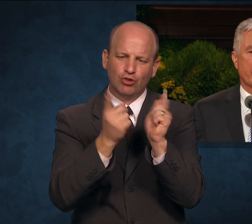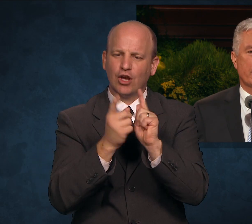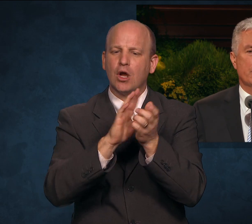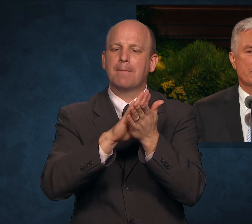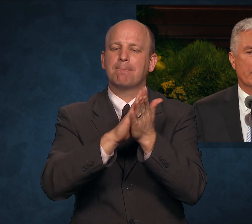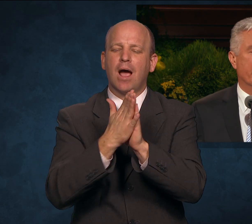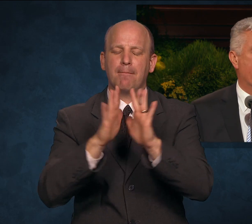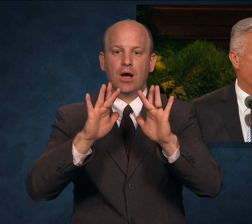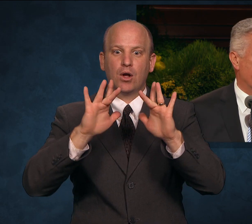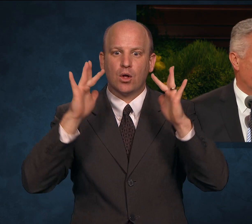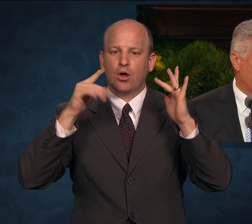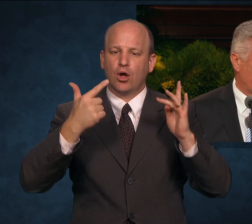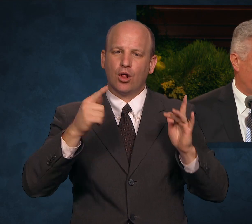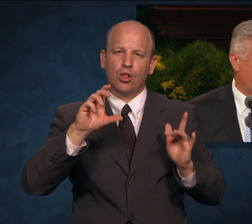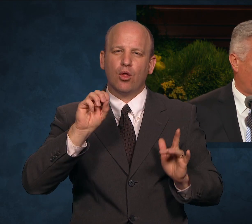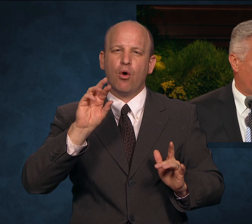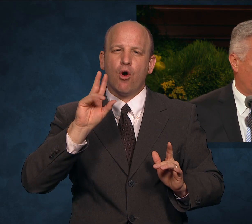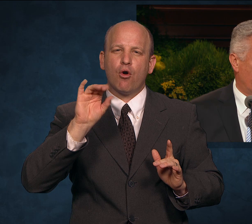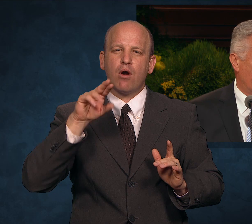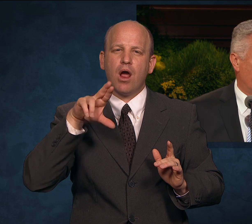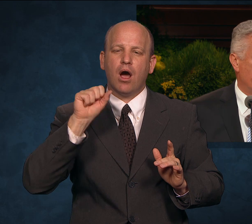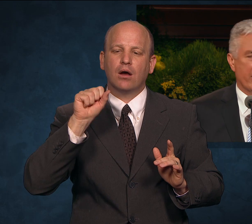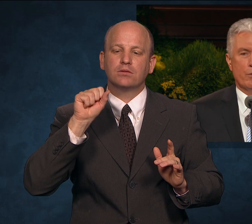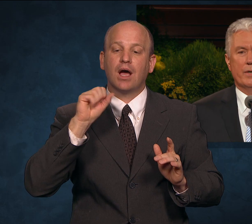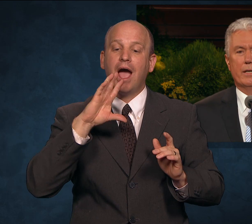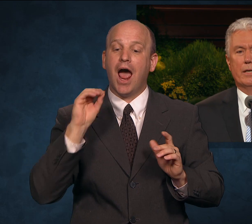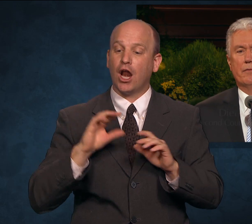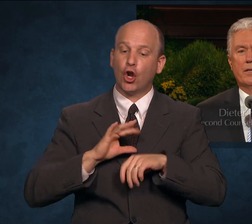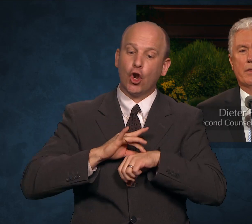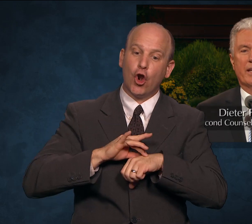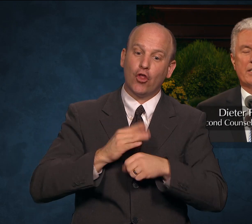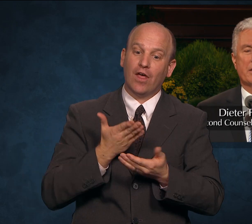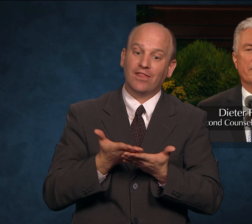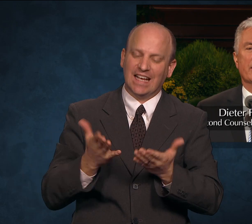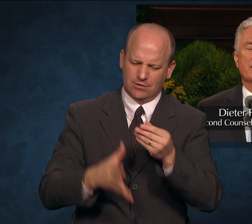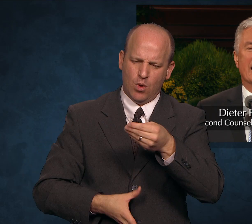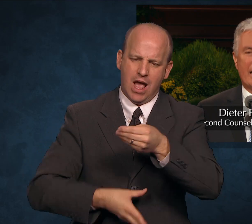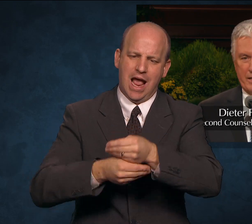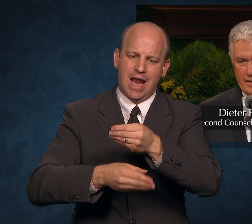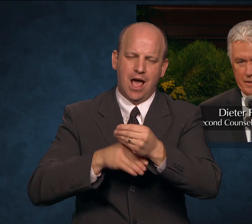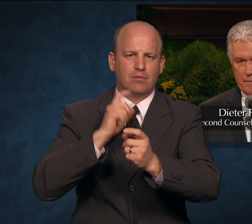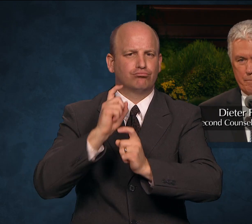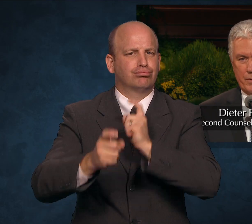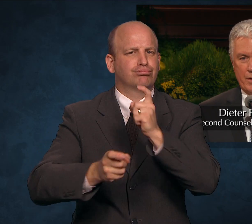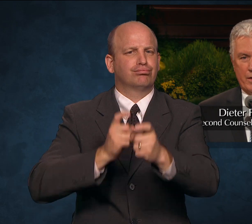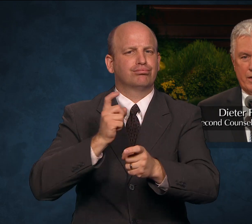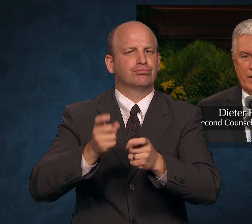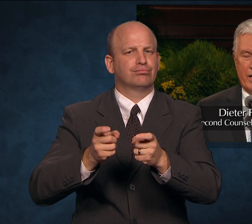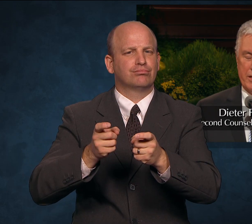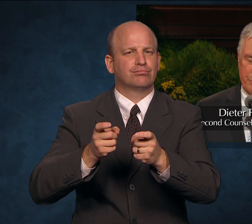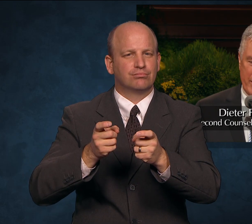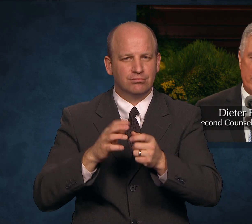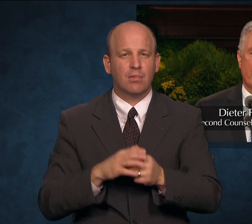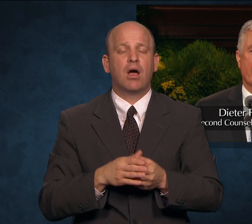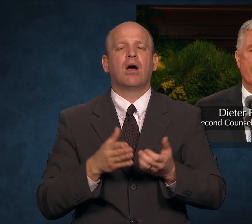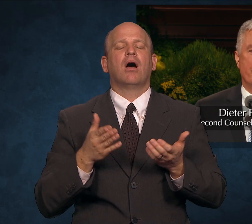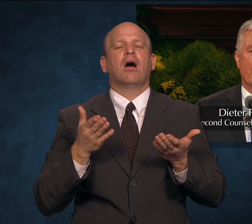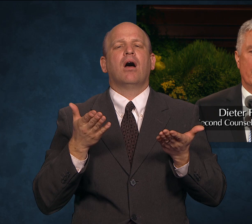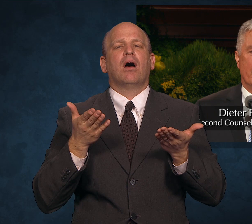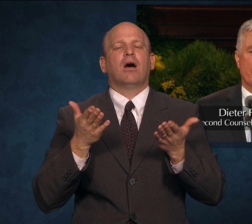of this Earth shall be added unto them may we live in Thanksgiving daily